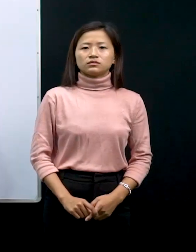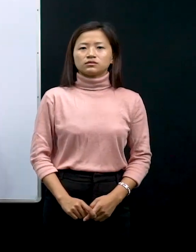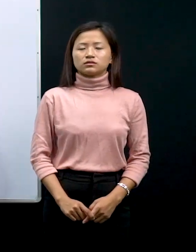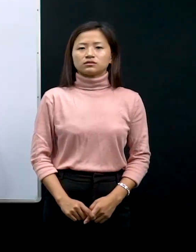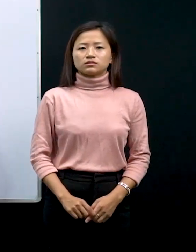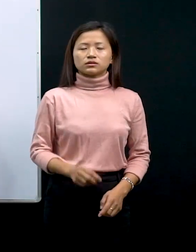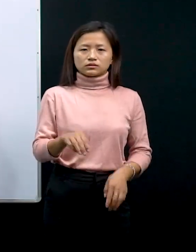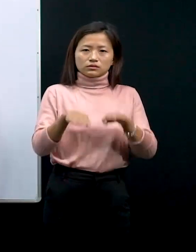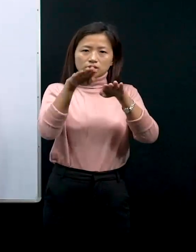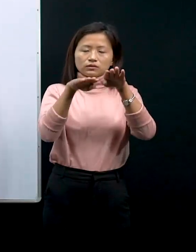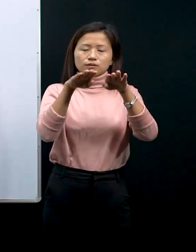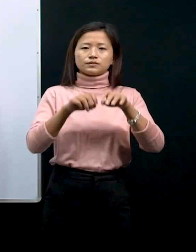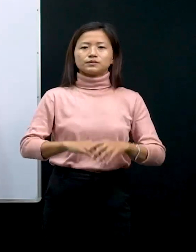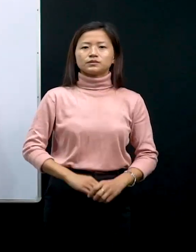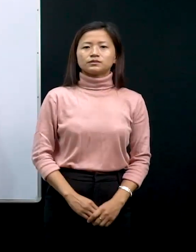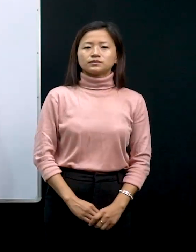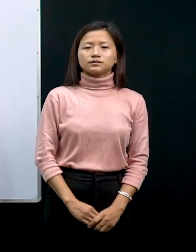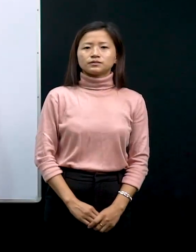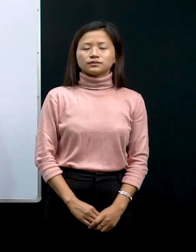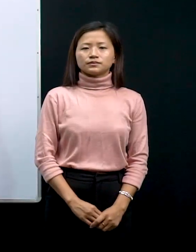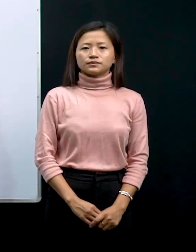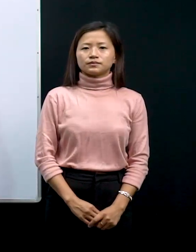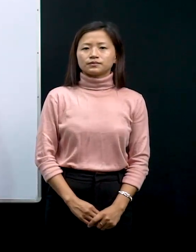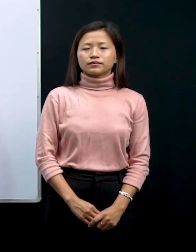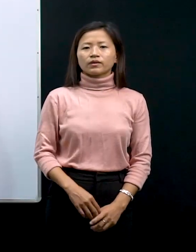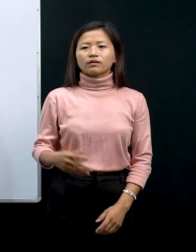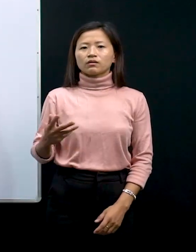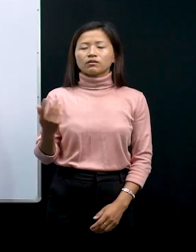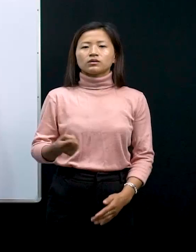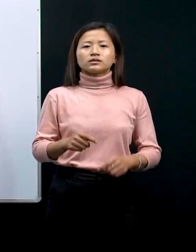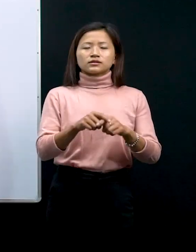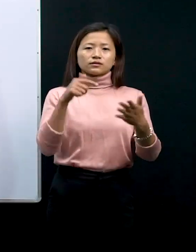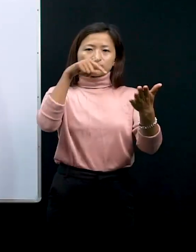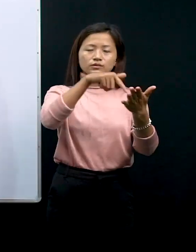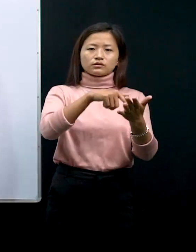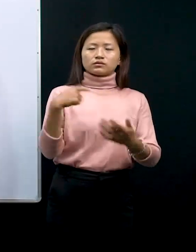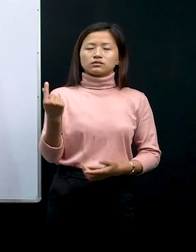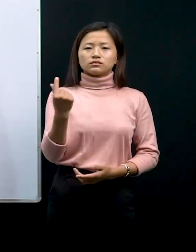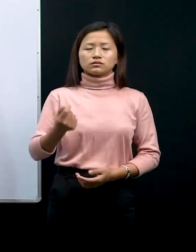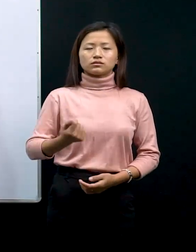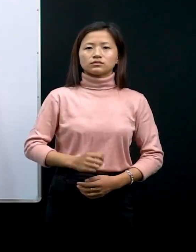angles are equal. Okay. So now what point we are going to use here is